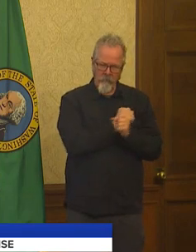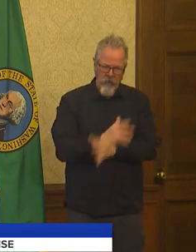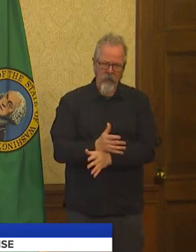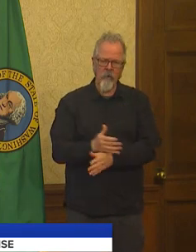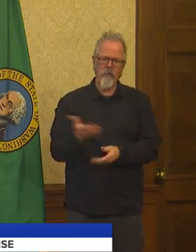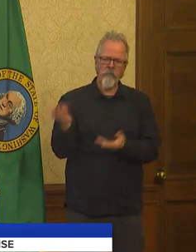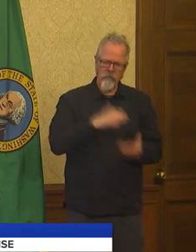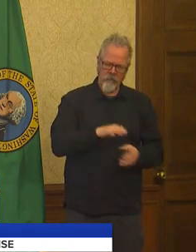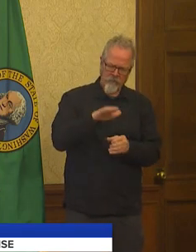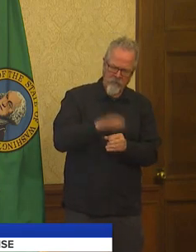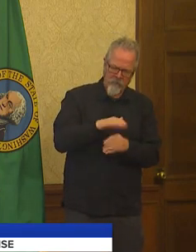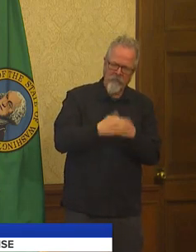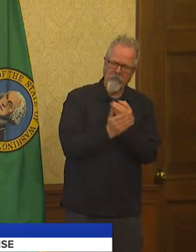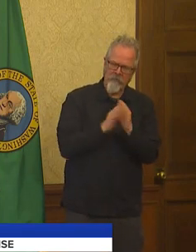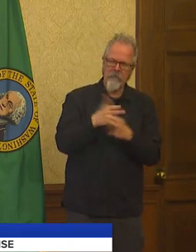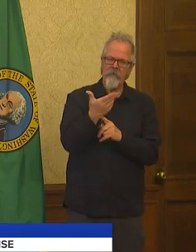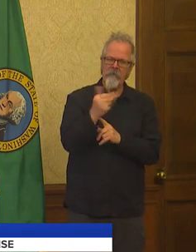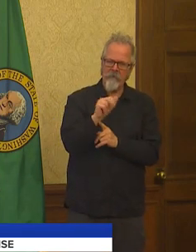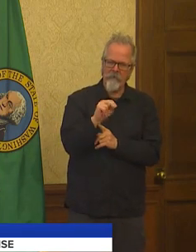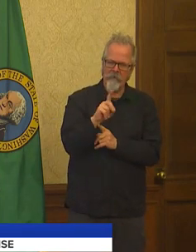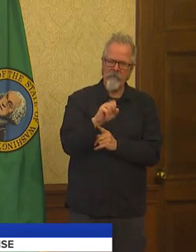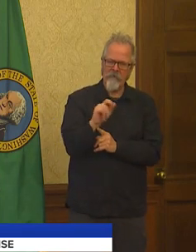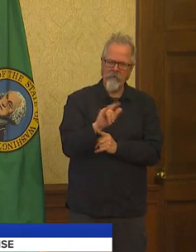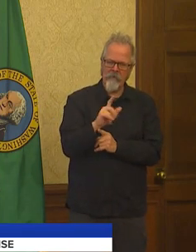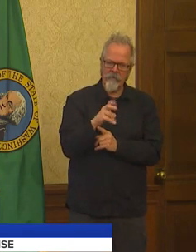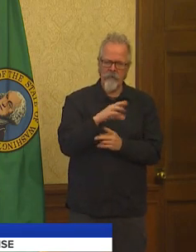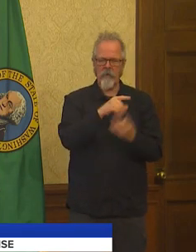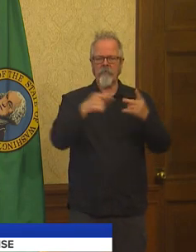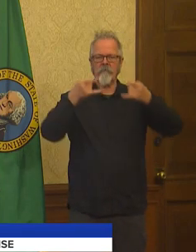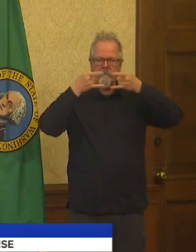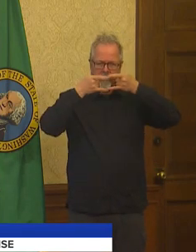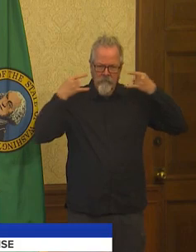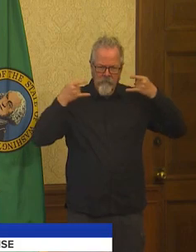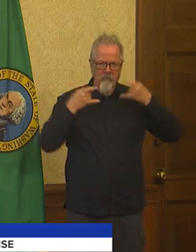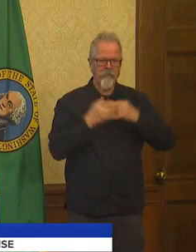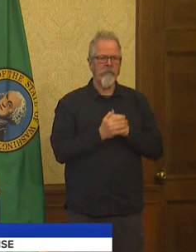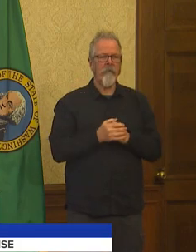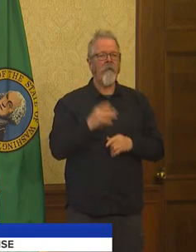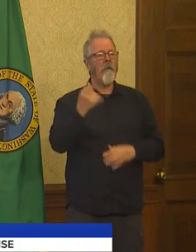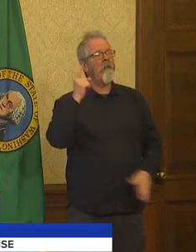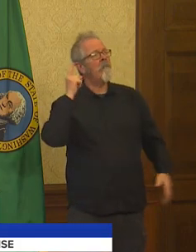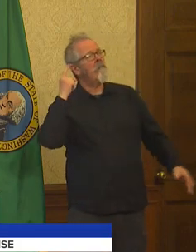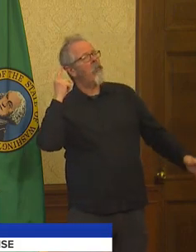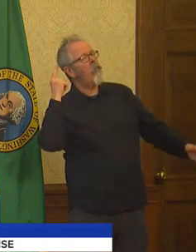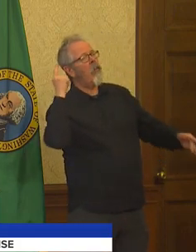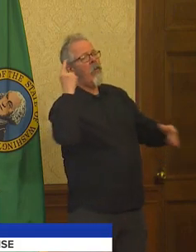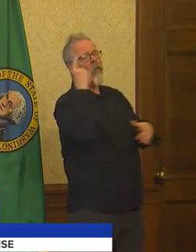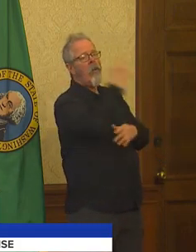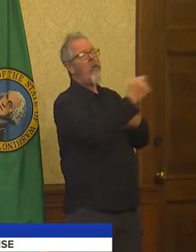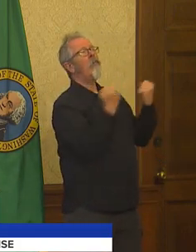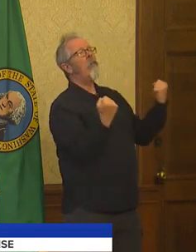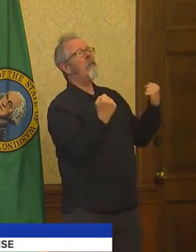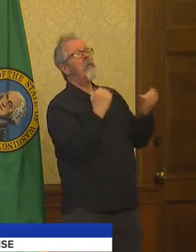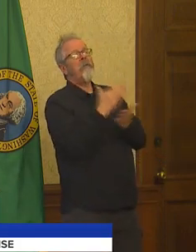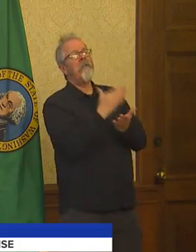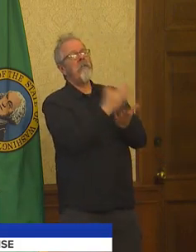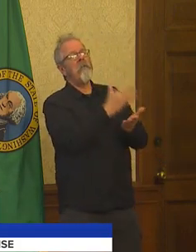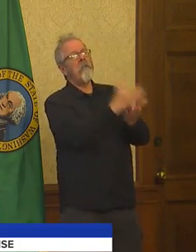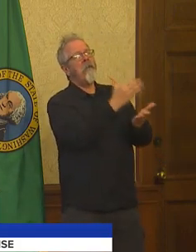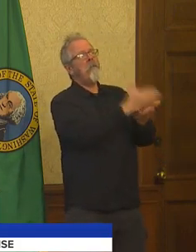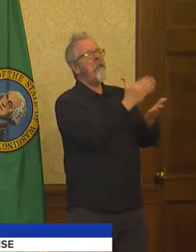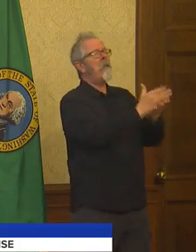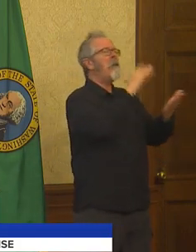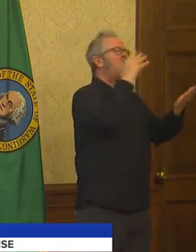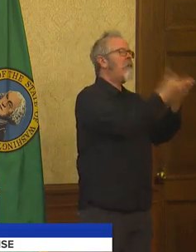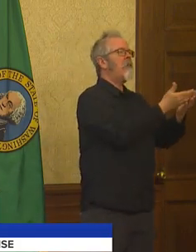Avoid traveling too far, and most importantly, stay home if you're sick. I'm confident that we can enjoy the outdoors